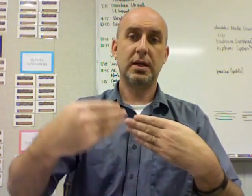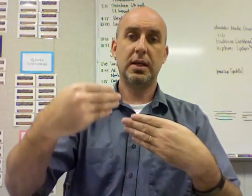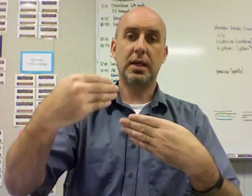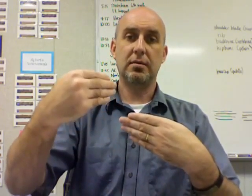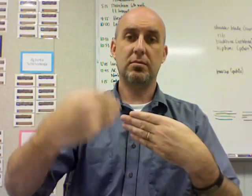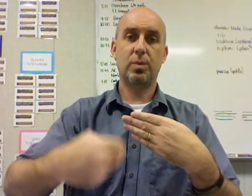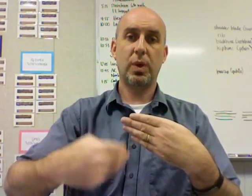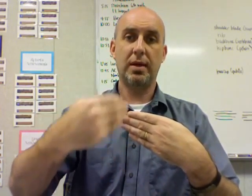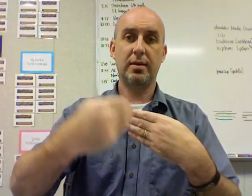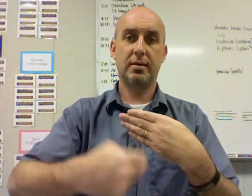Okay. Bread.